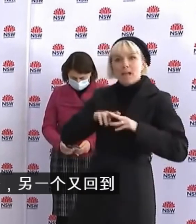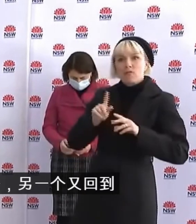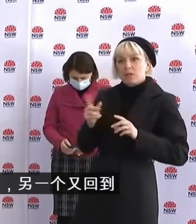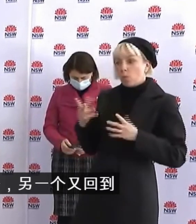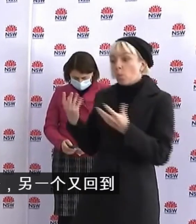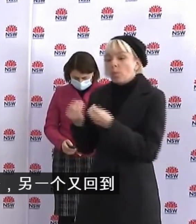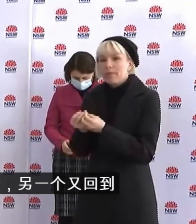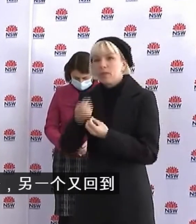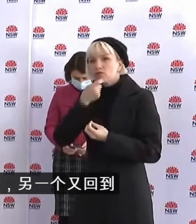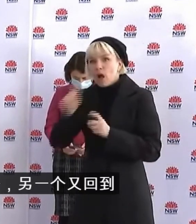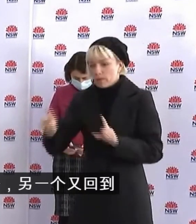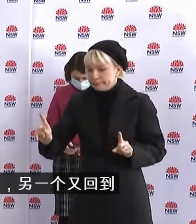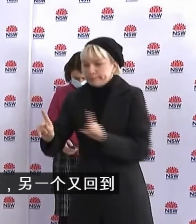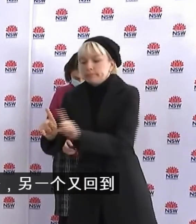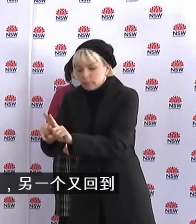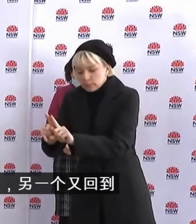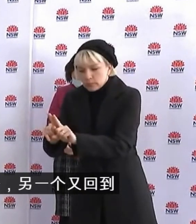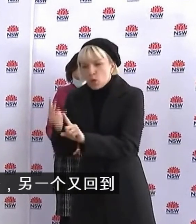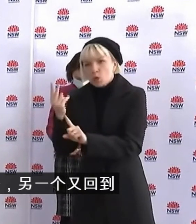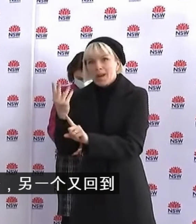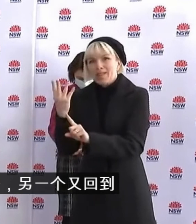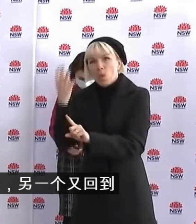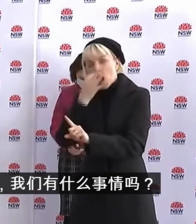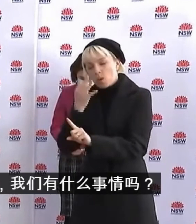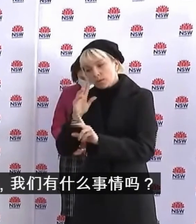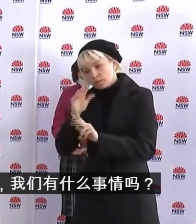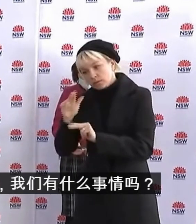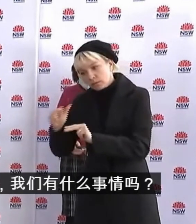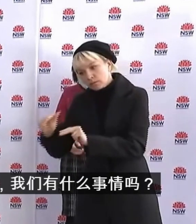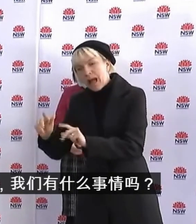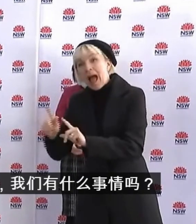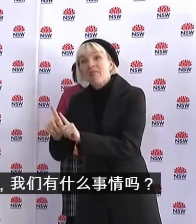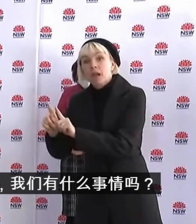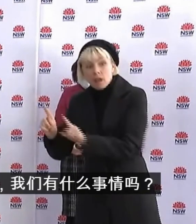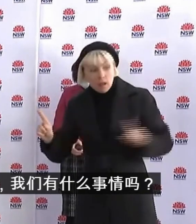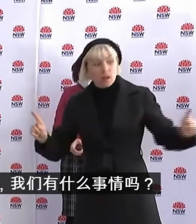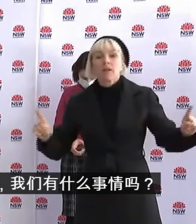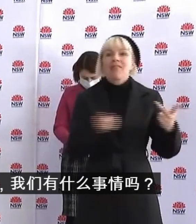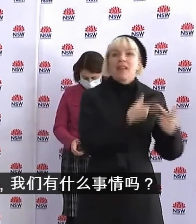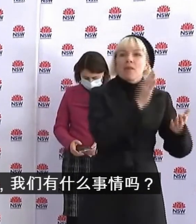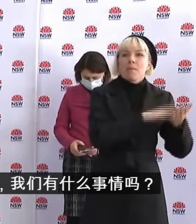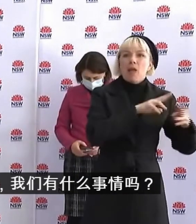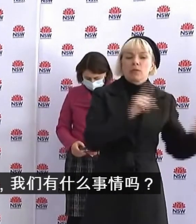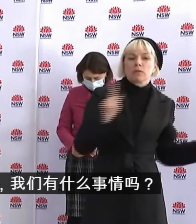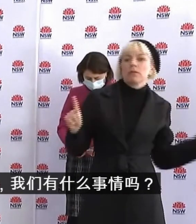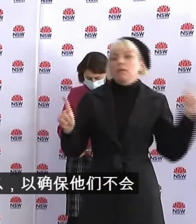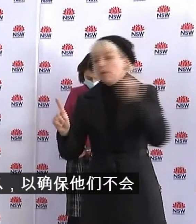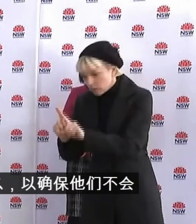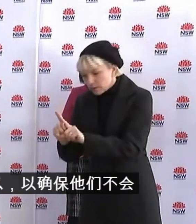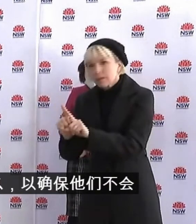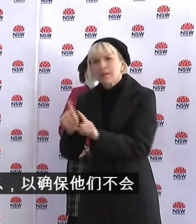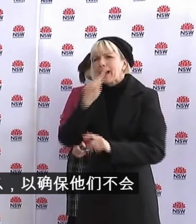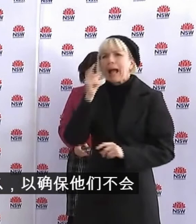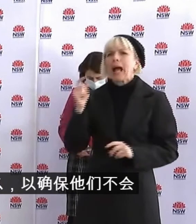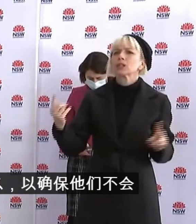there for a full 24 hours, then they get to change over. The other one goes back to Ronald McDonald House. They're in a bubble. Is there anything we can